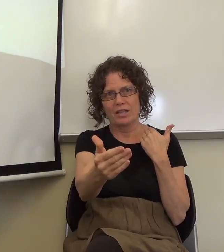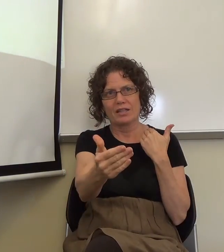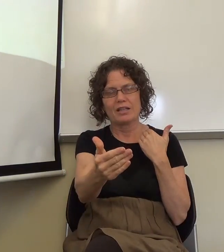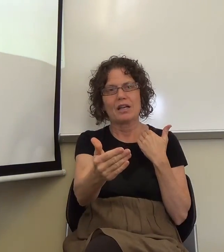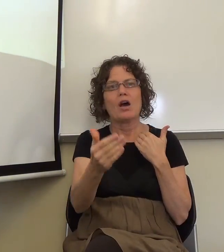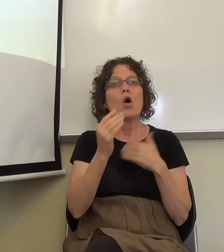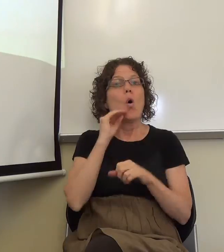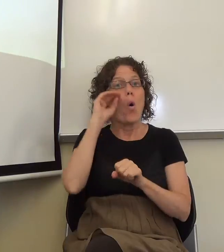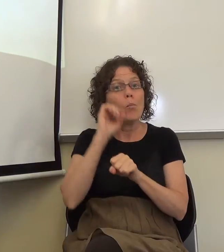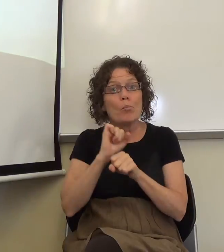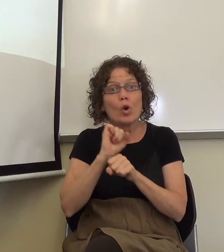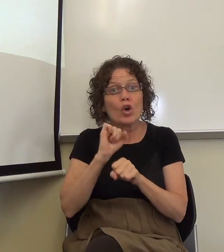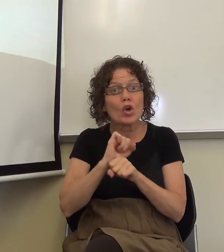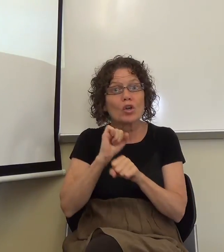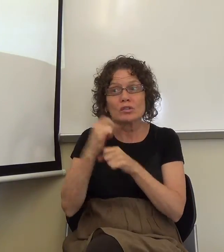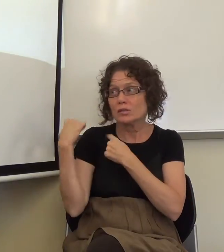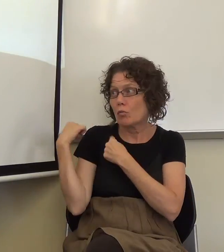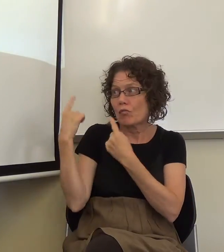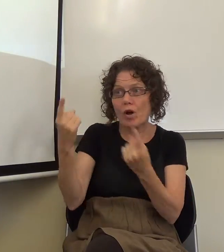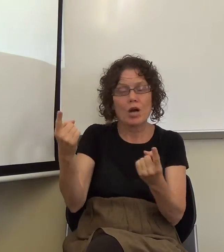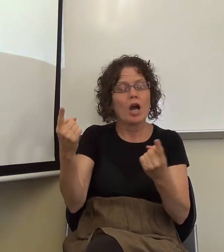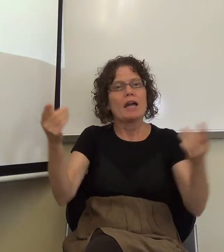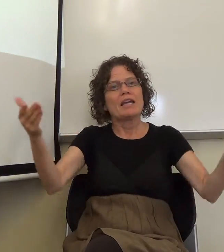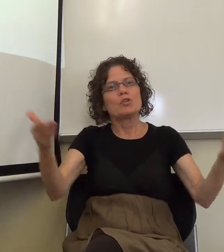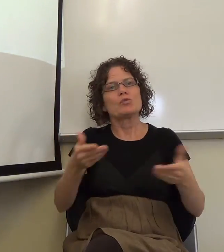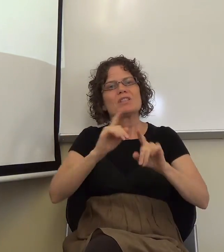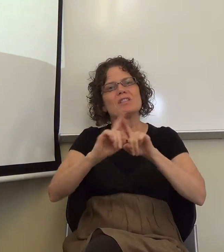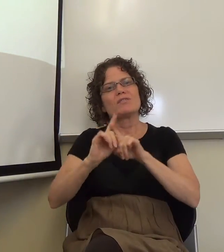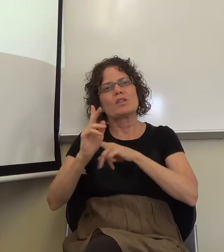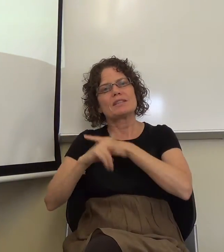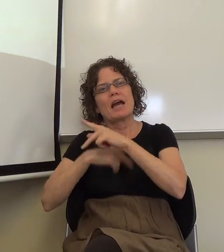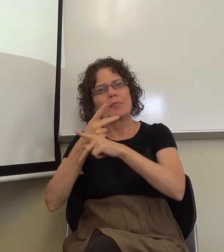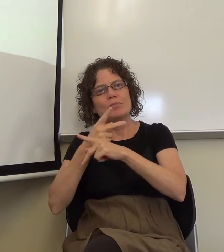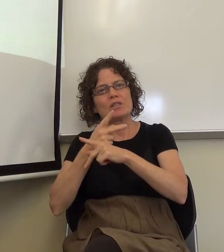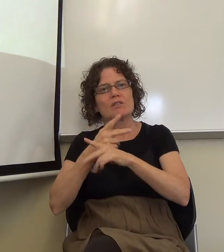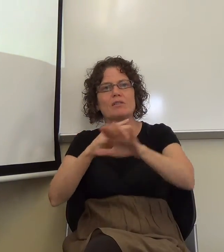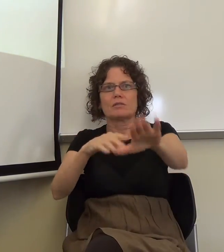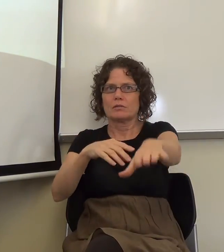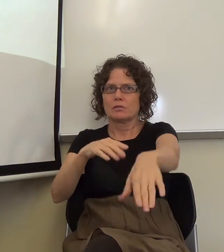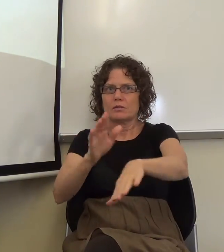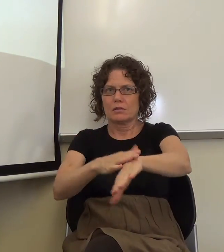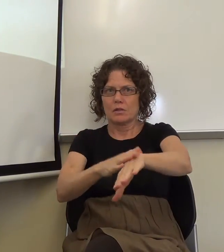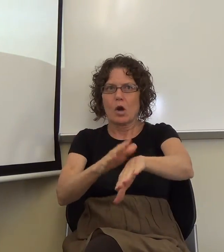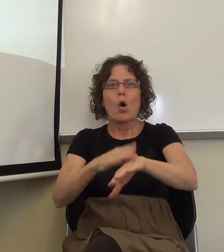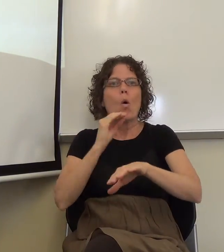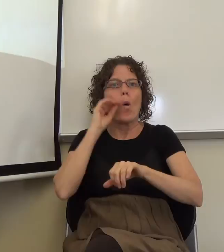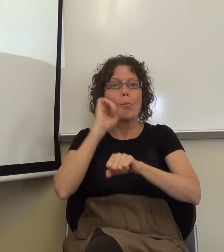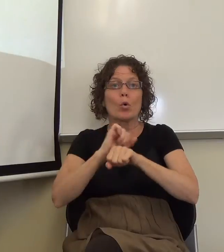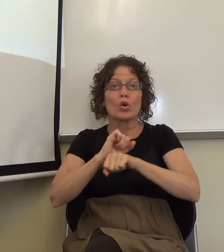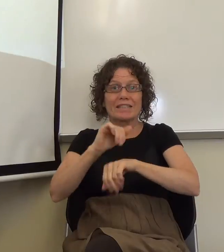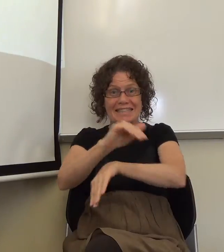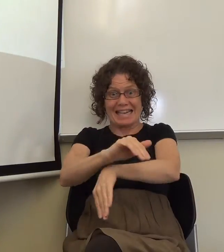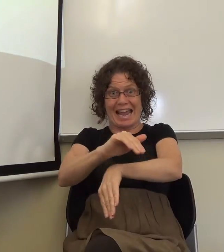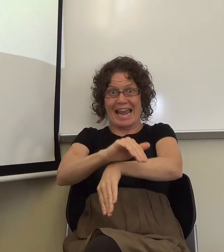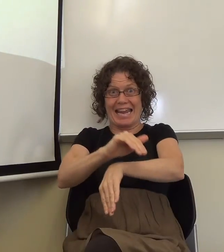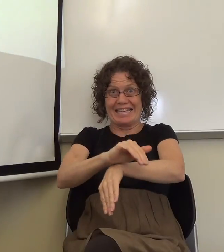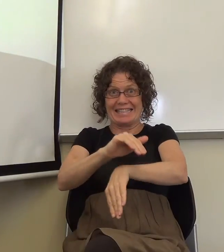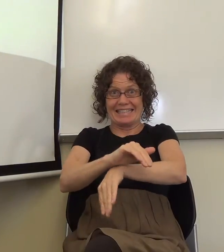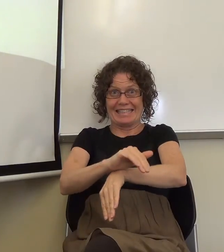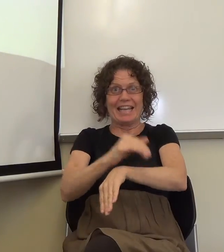just introducing the different types. So for homework tonight, You need to get in there. If you didn't read